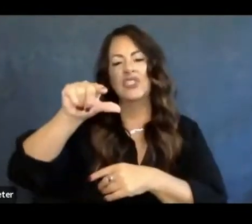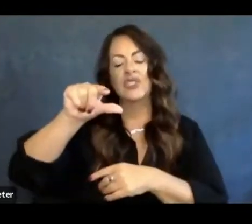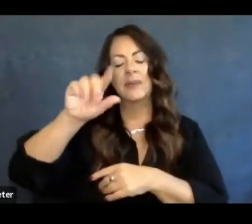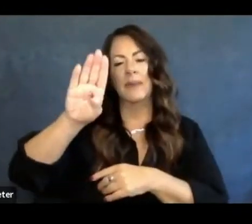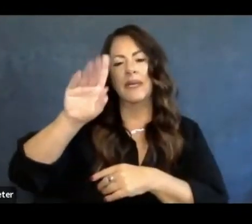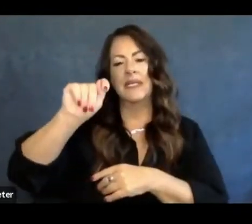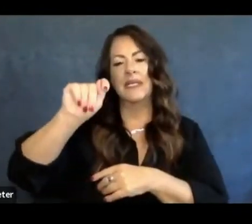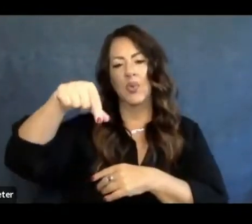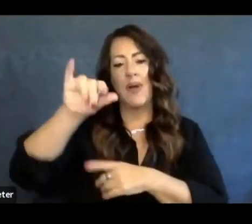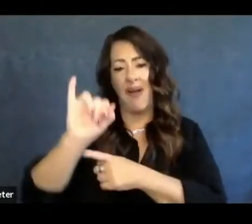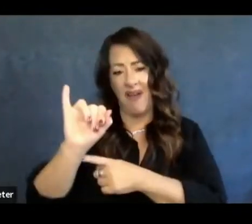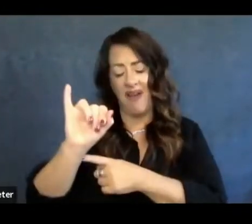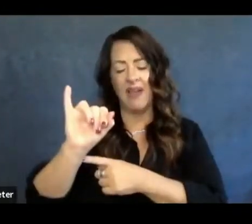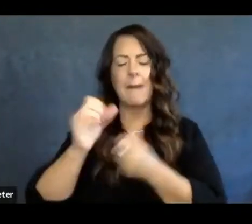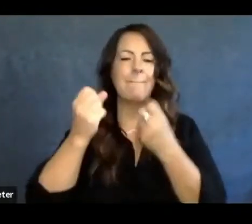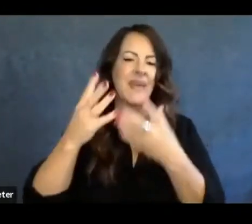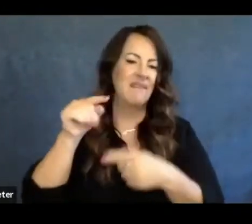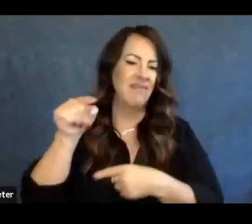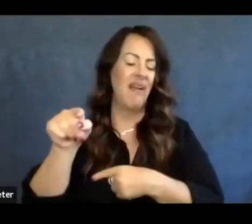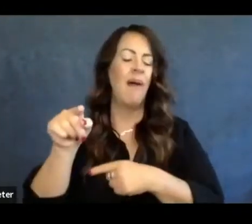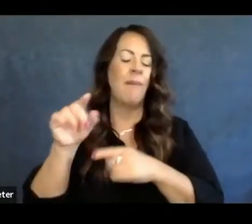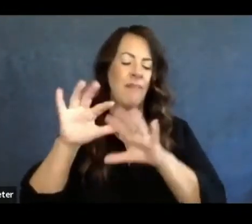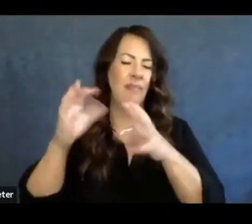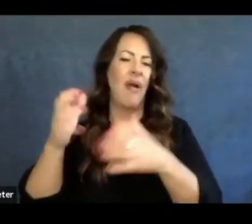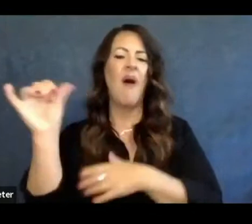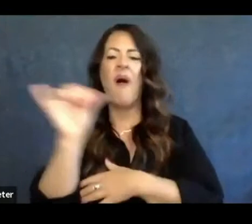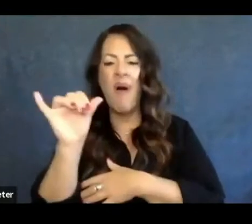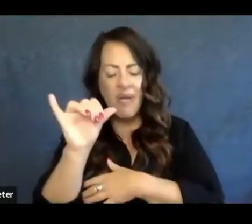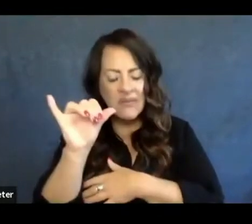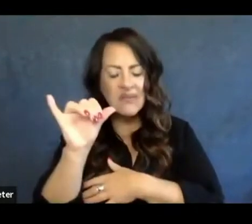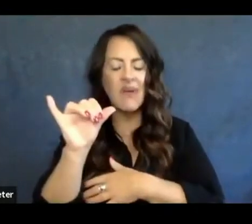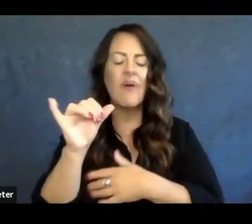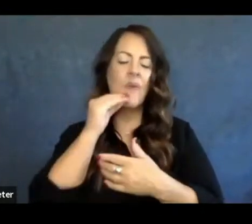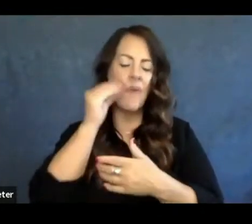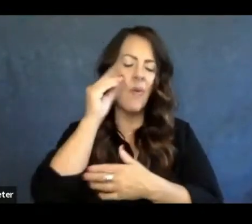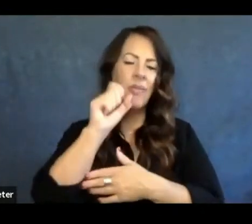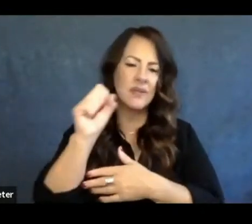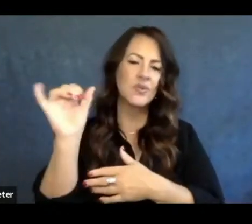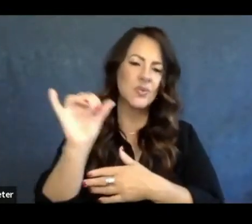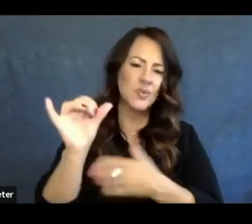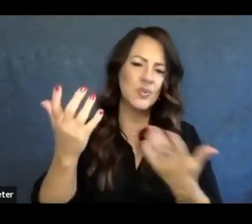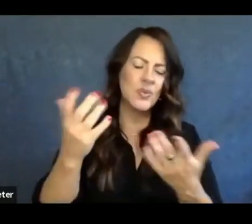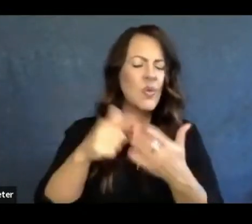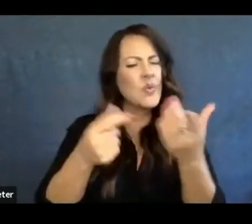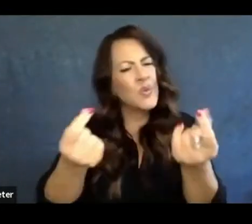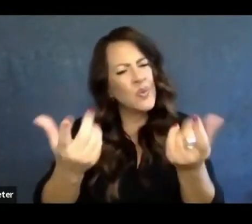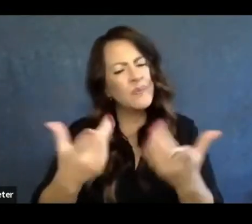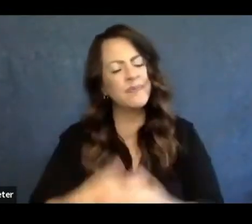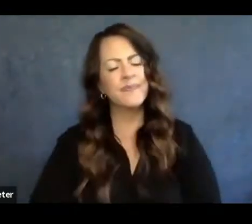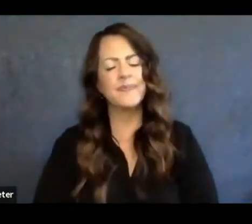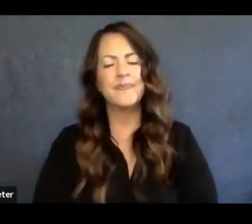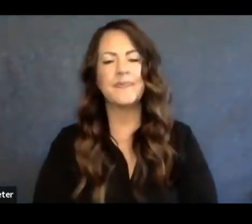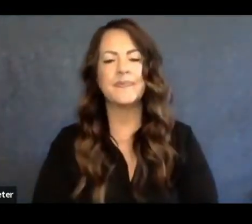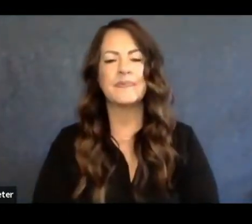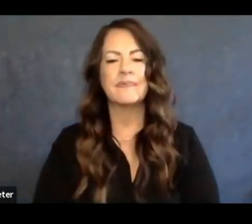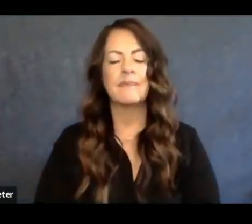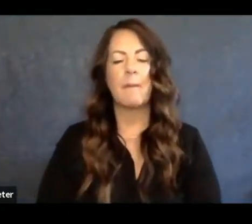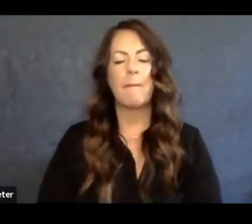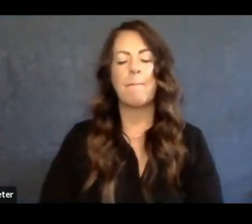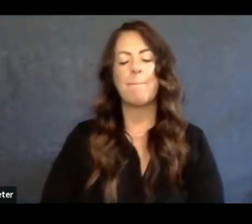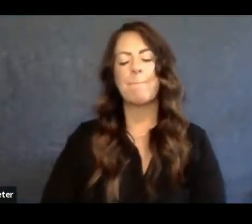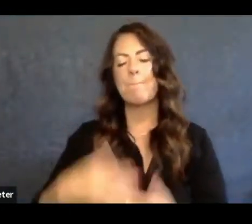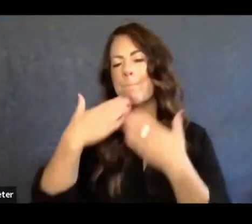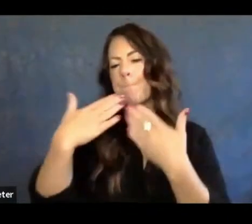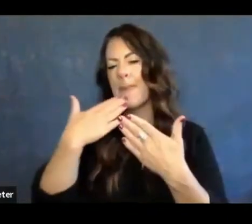a disproportionate amount of them that are young people who are LGBTQ. Sure, thank you for the questions. On